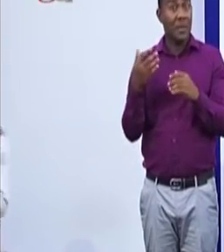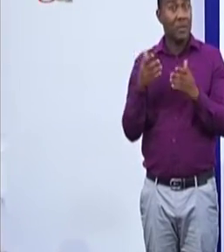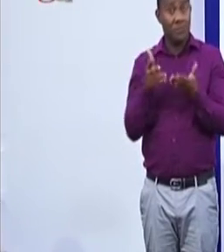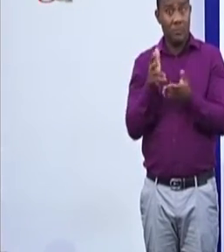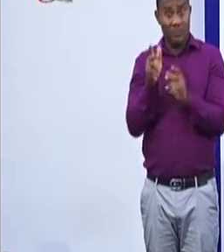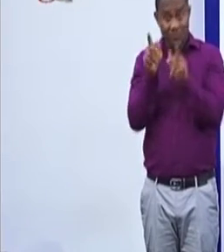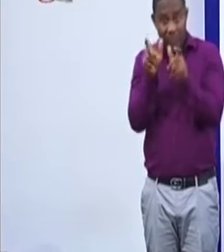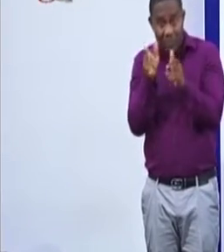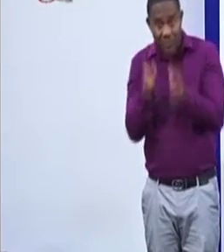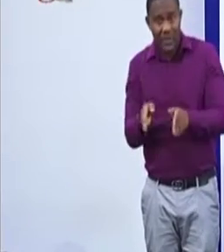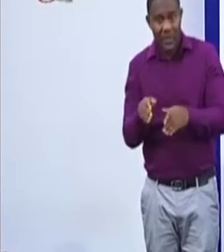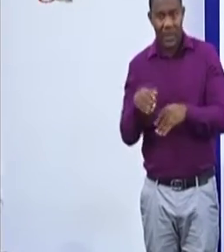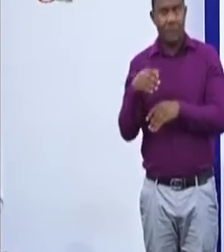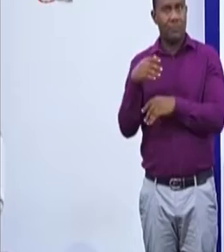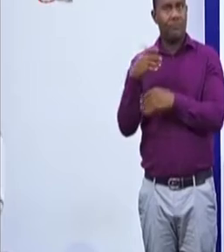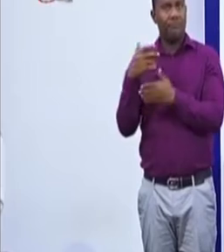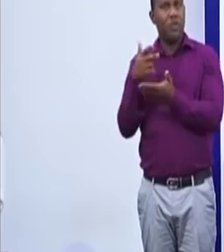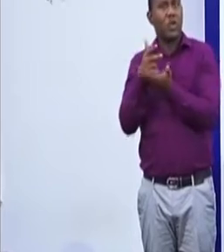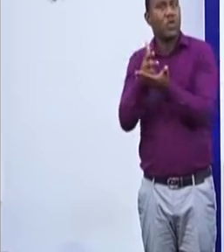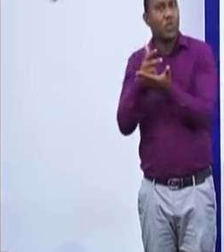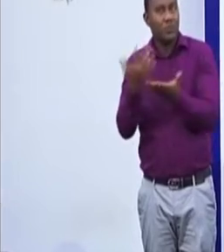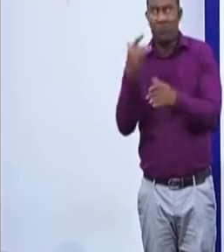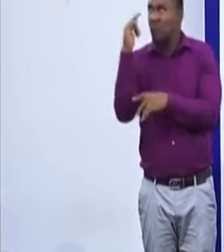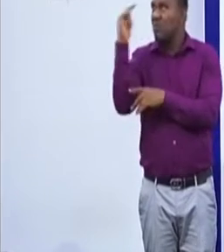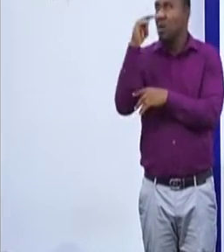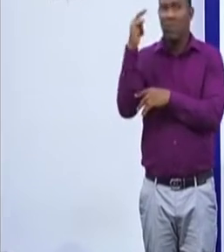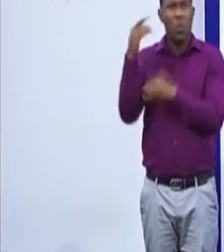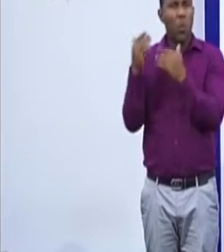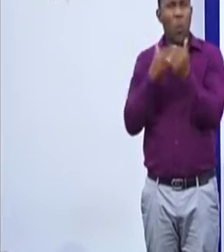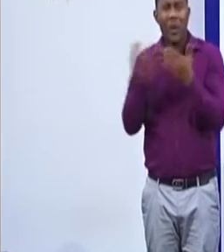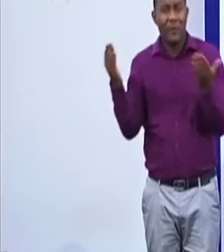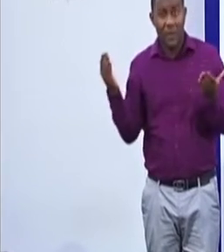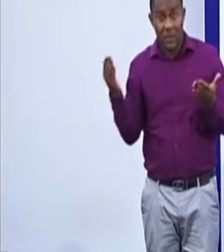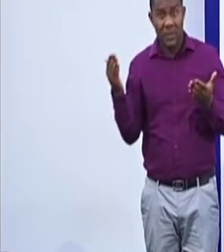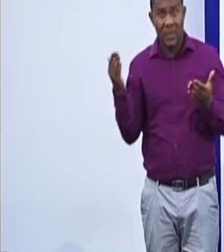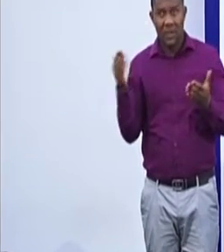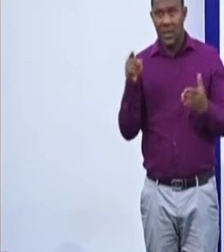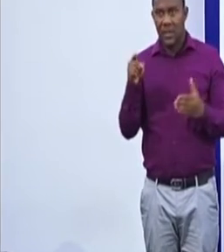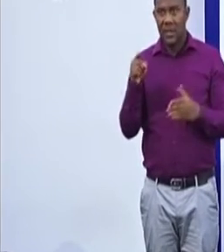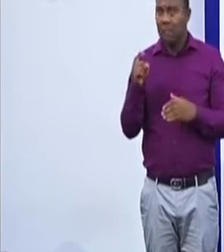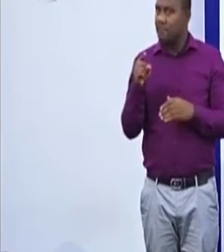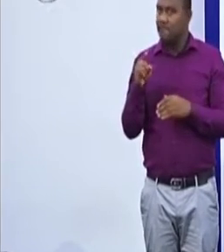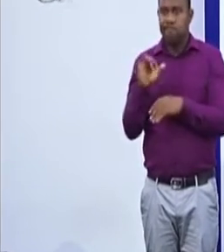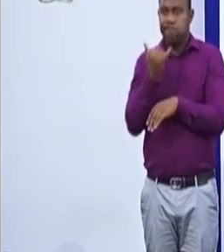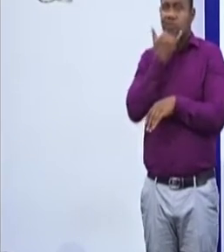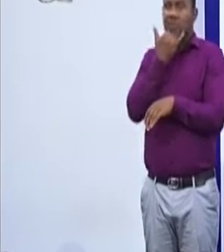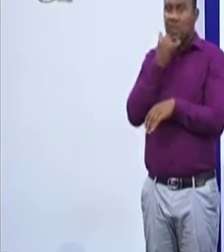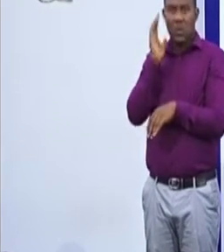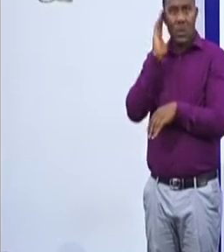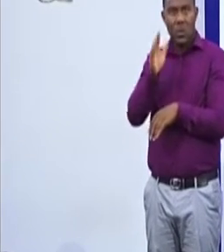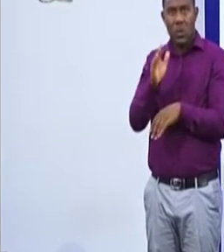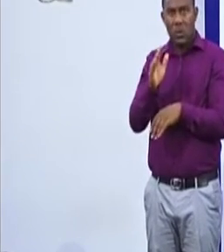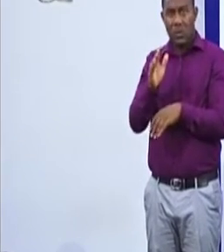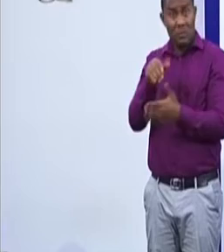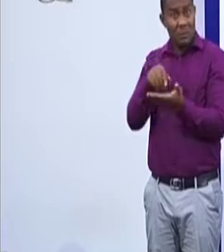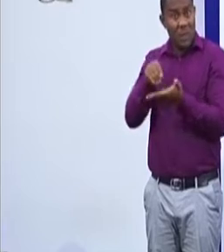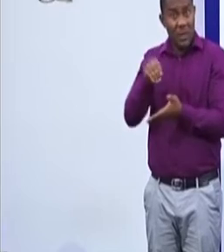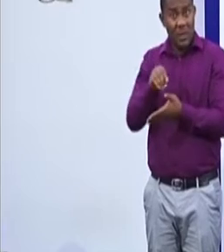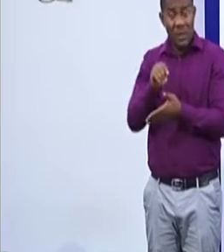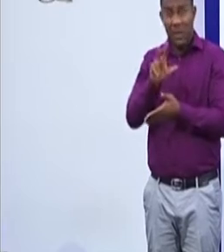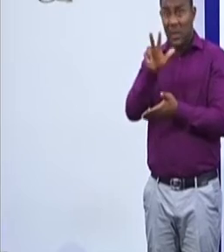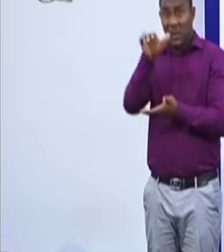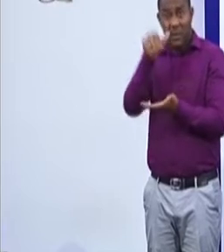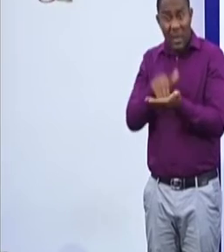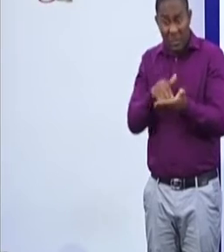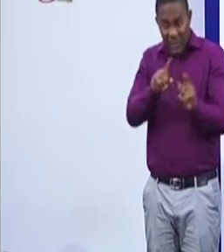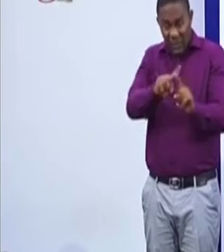vehicle, commits an offense and is liable on summary conviction to a fine of not more than 3,000 penalty units